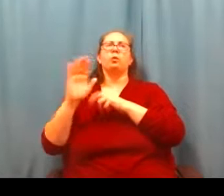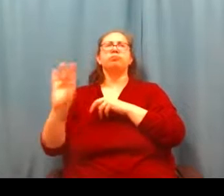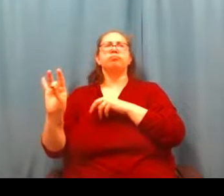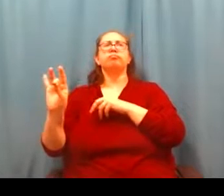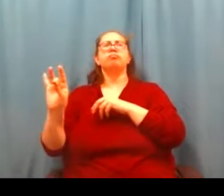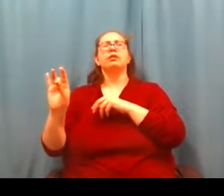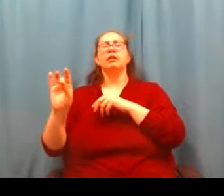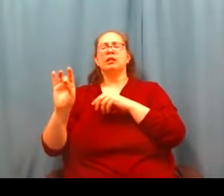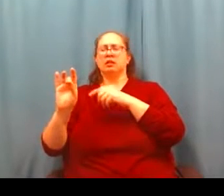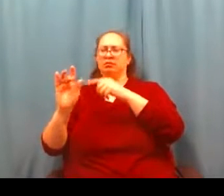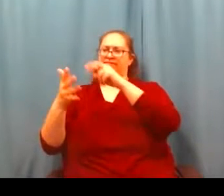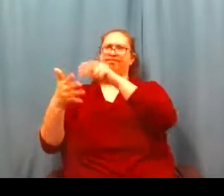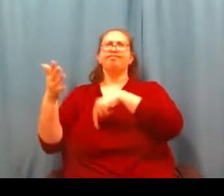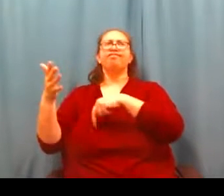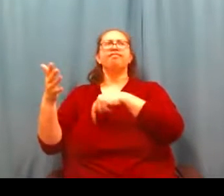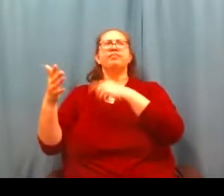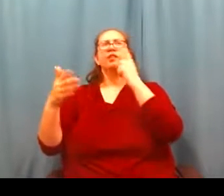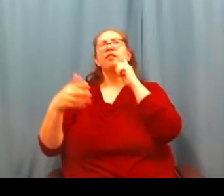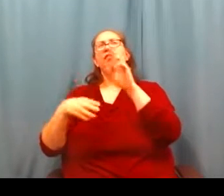various businesses before